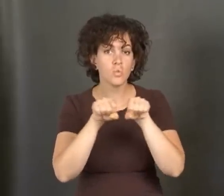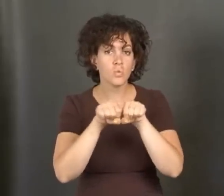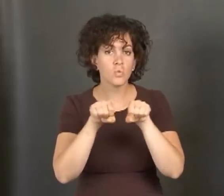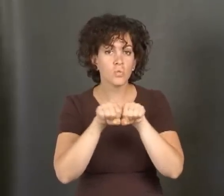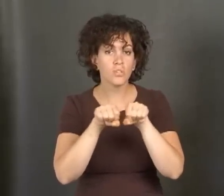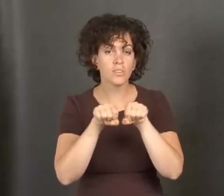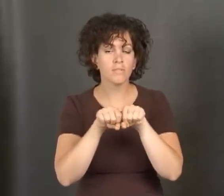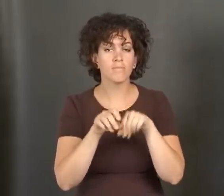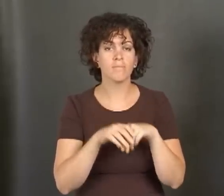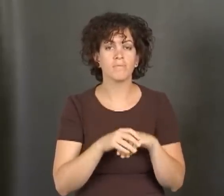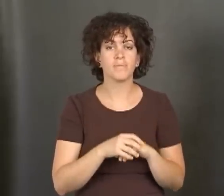Shoes.